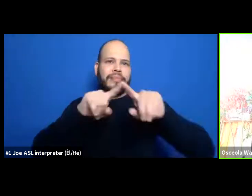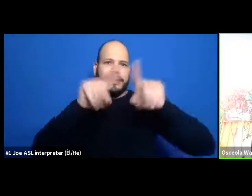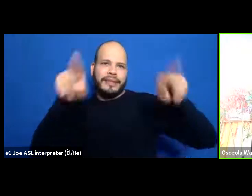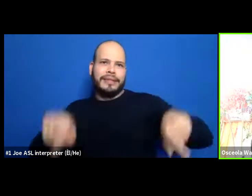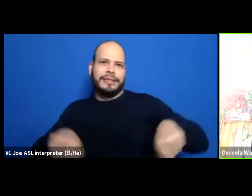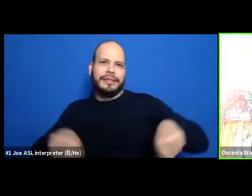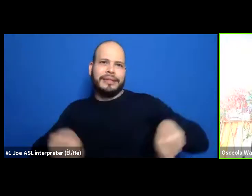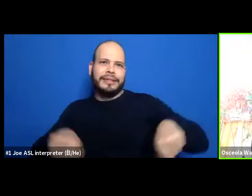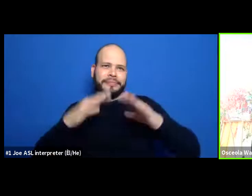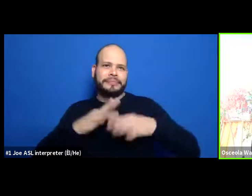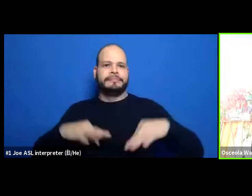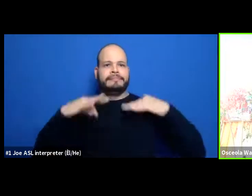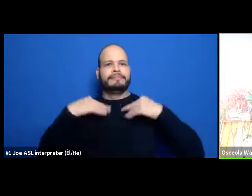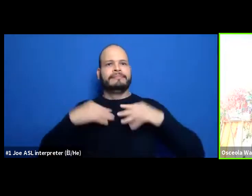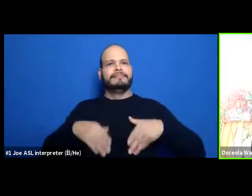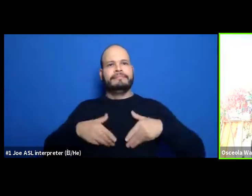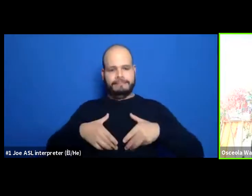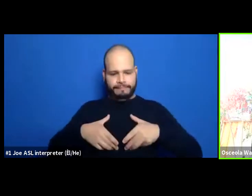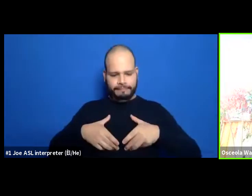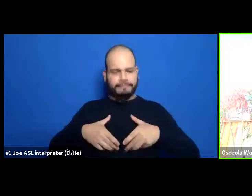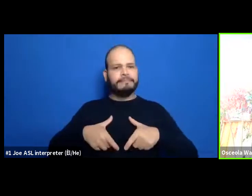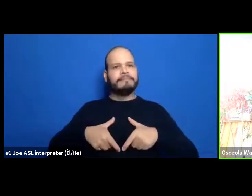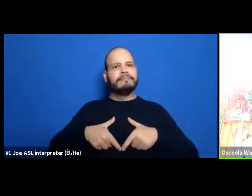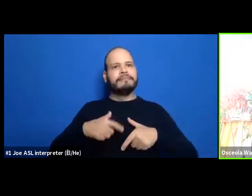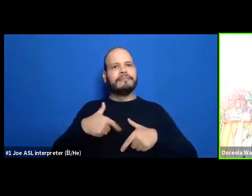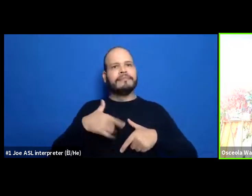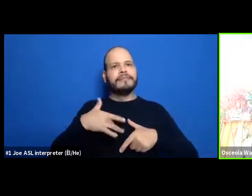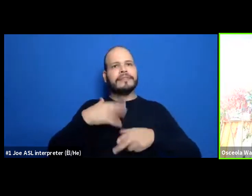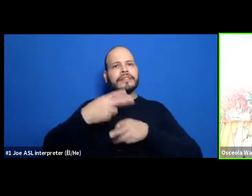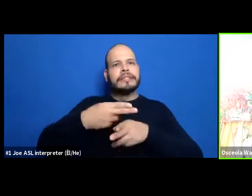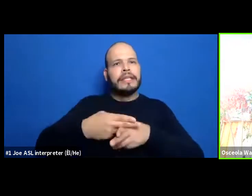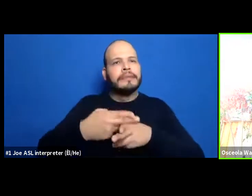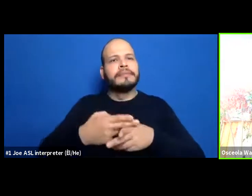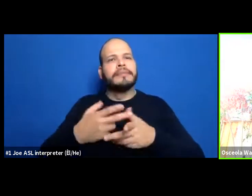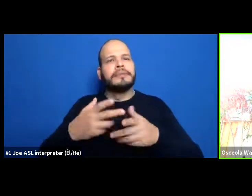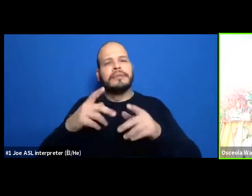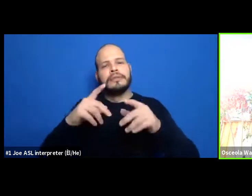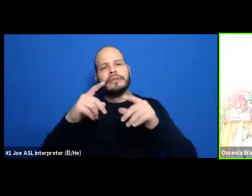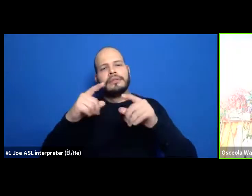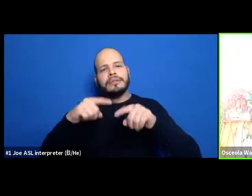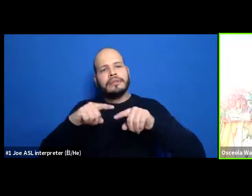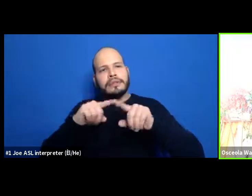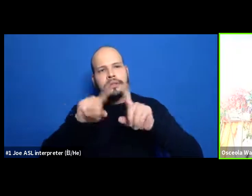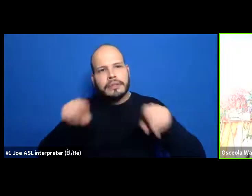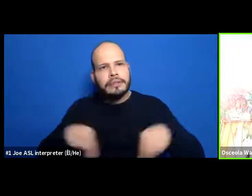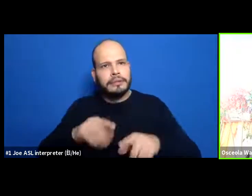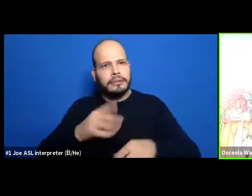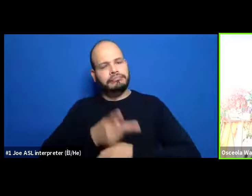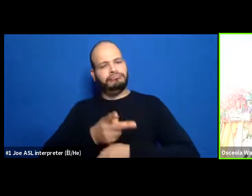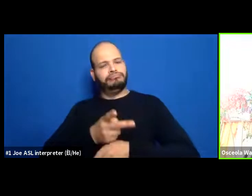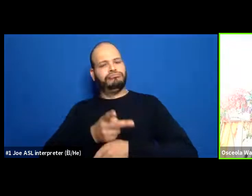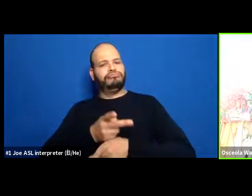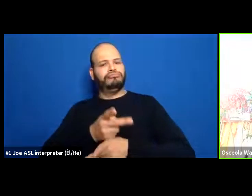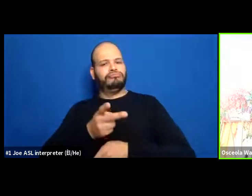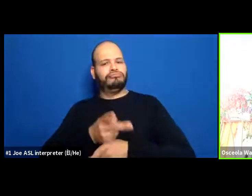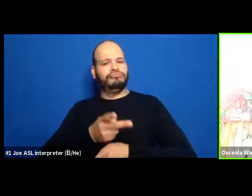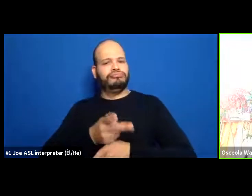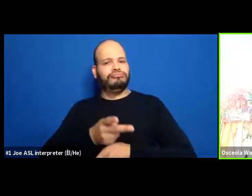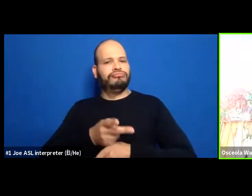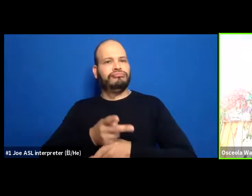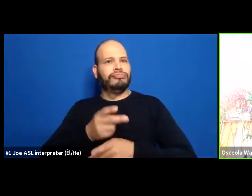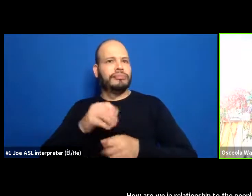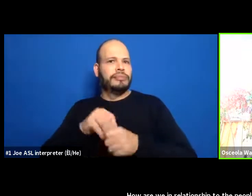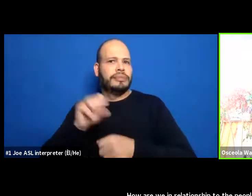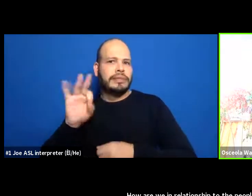people wear every single day because it means that much to them to remember their ancestors. You'll see airbrushed t-shirts with a